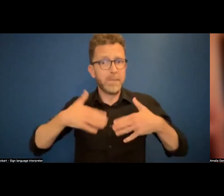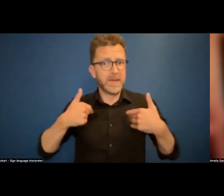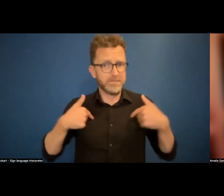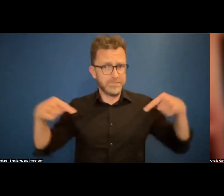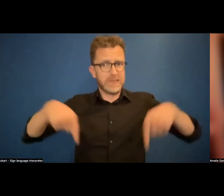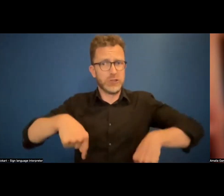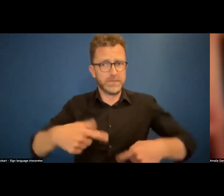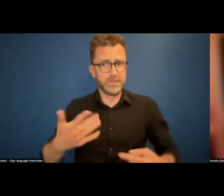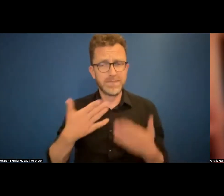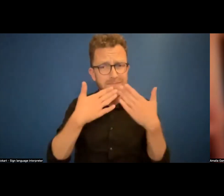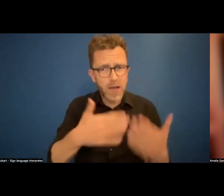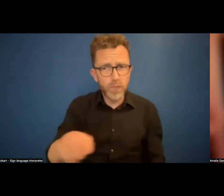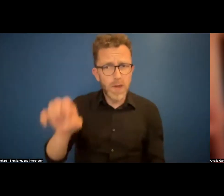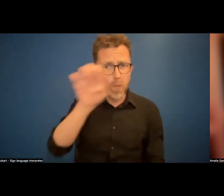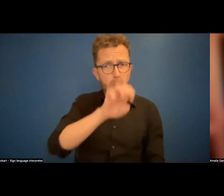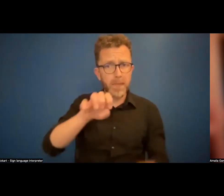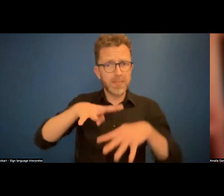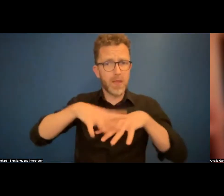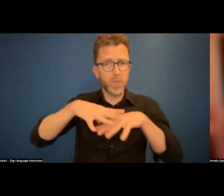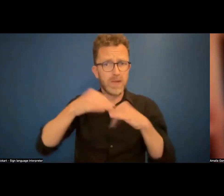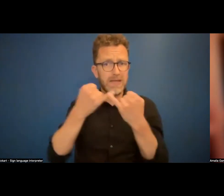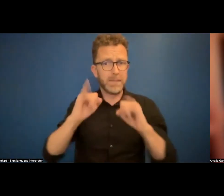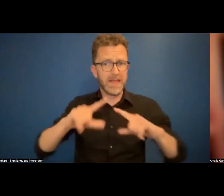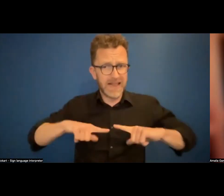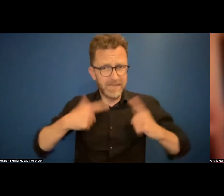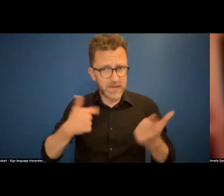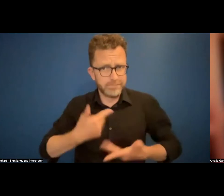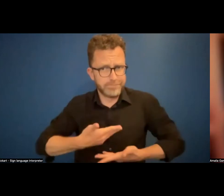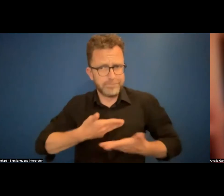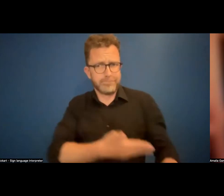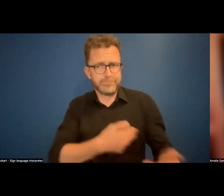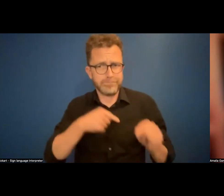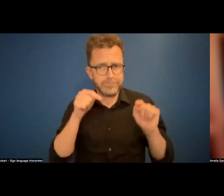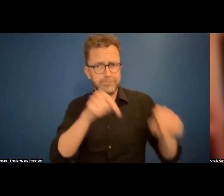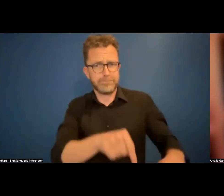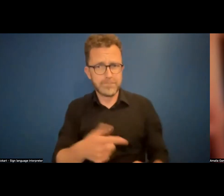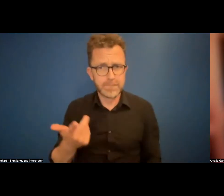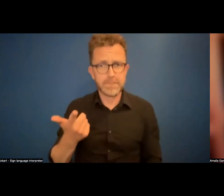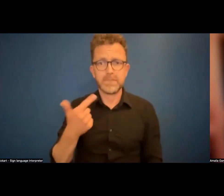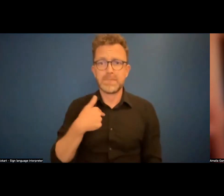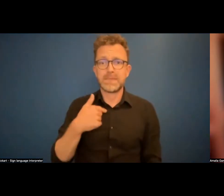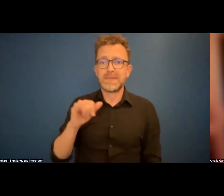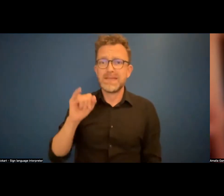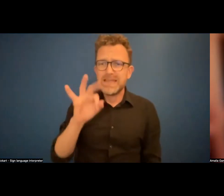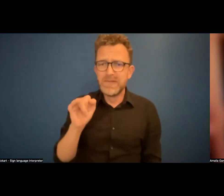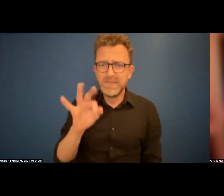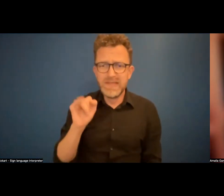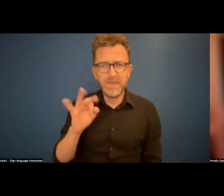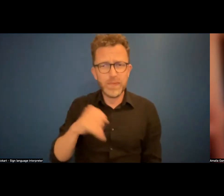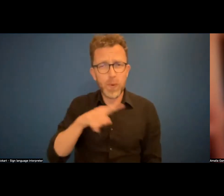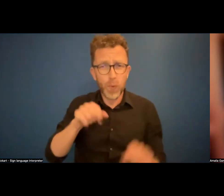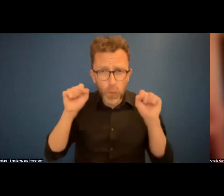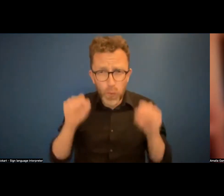their will, receiving involuntary and inhuman treatment, children deprived of their right to grow